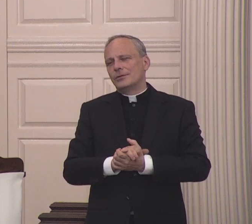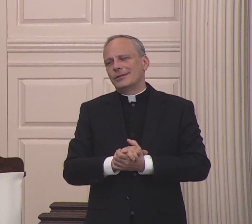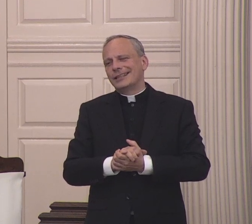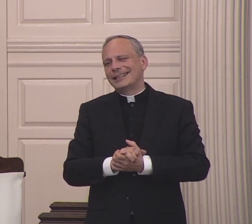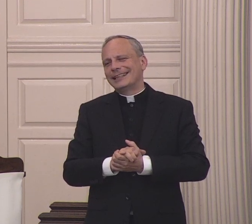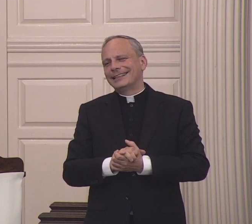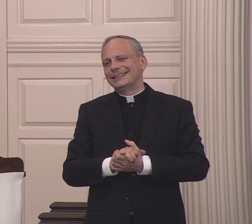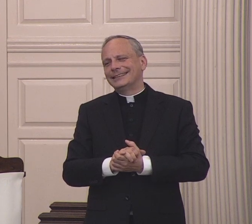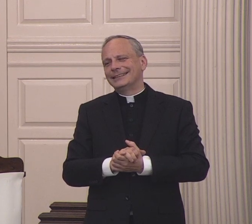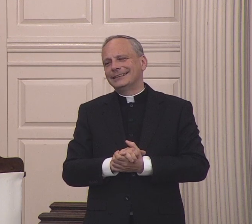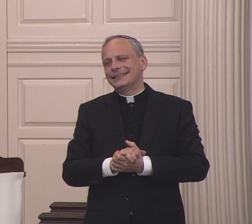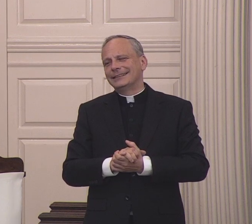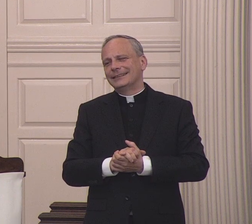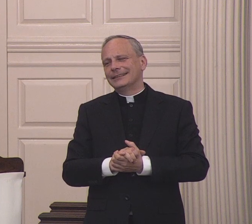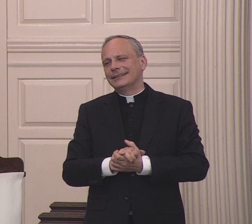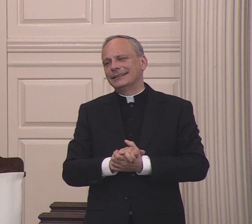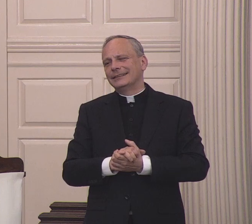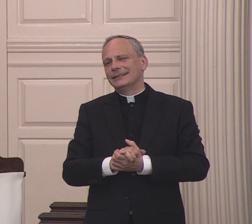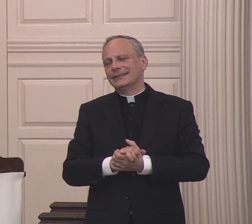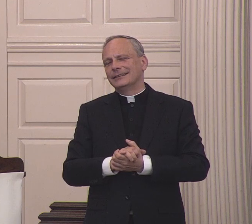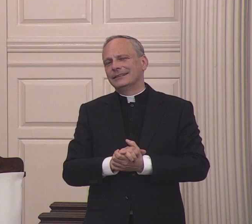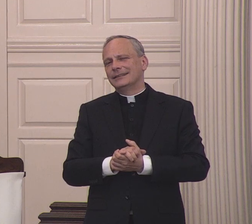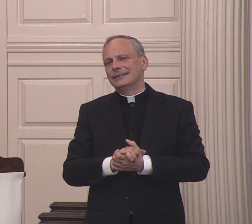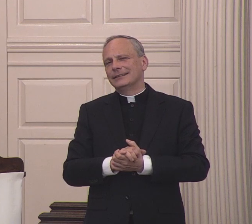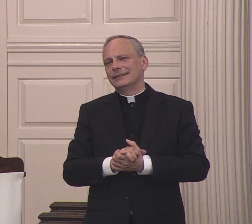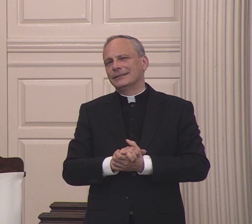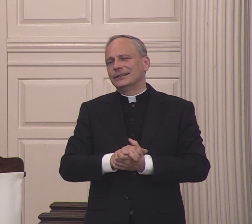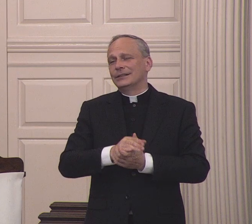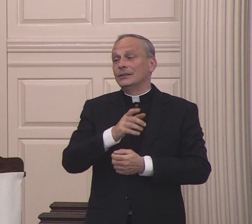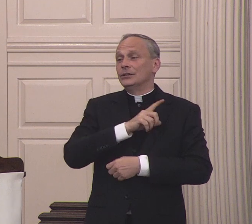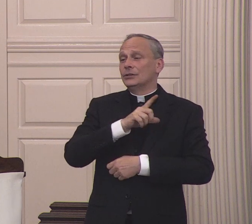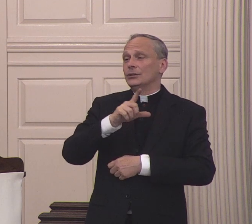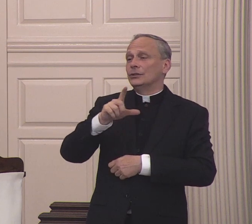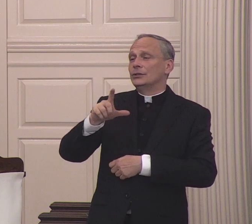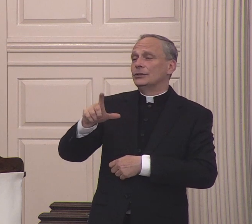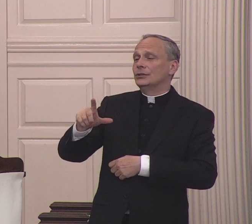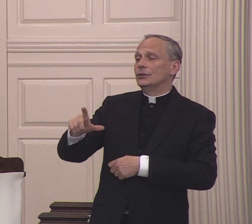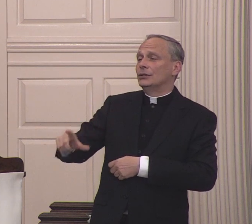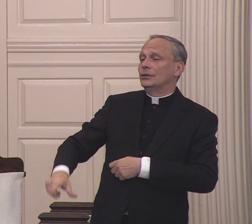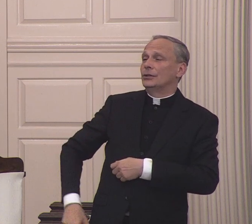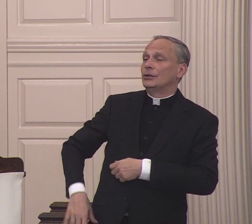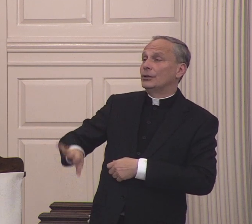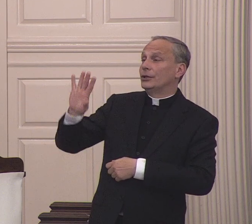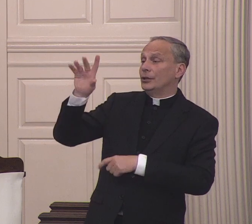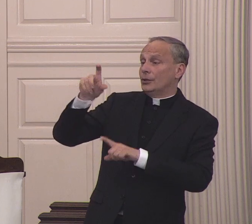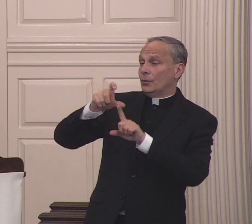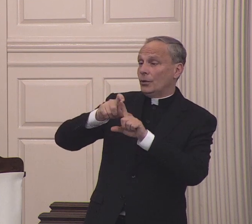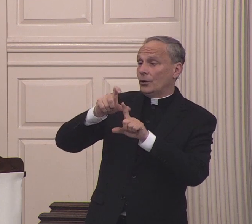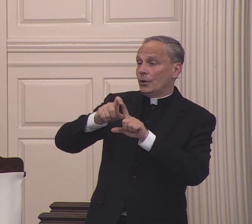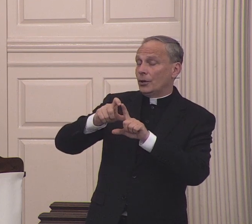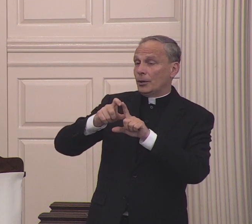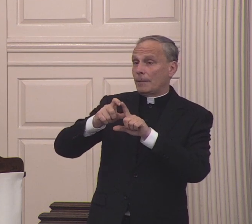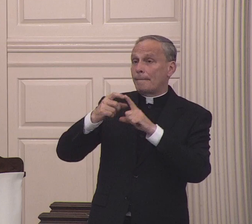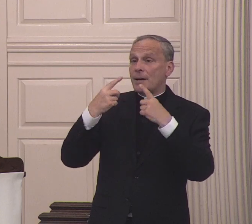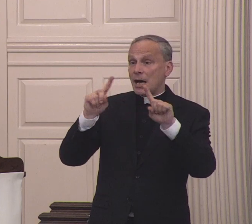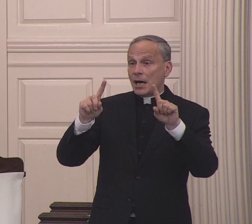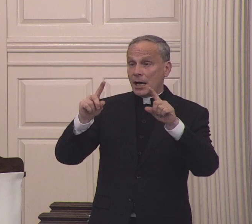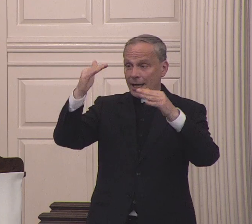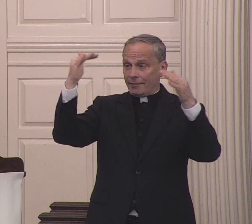own. By the word of the Lord, the heavens were